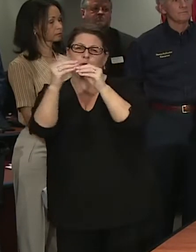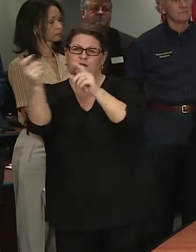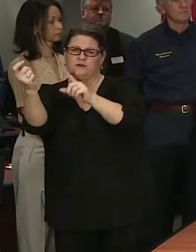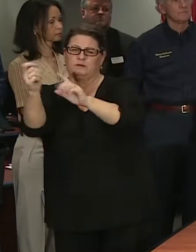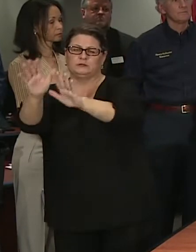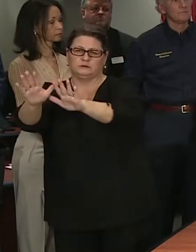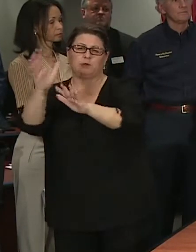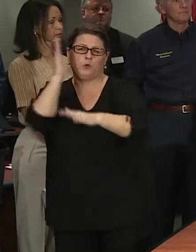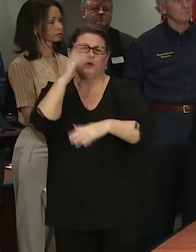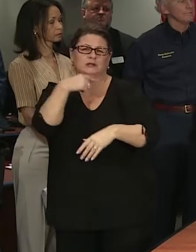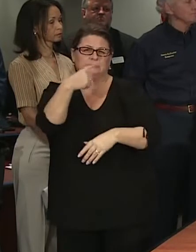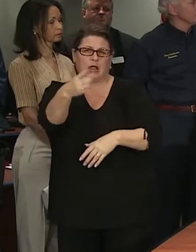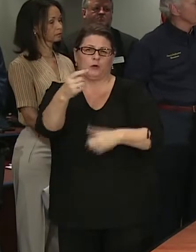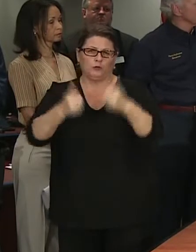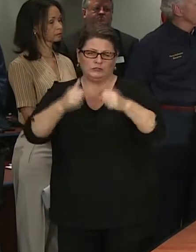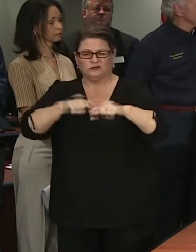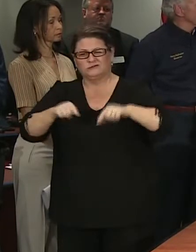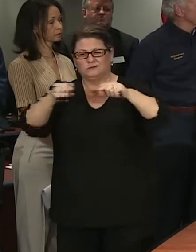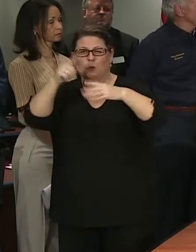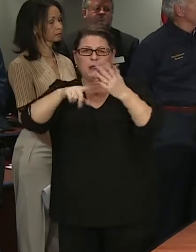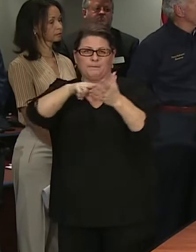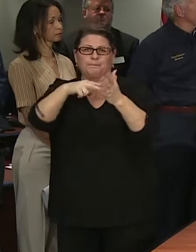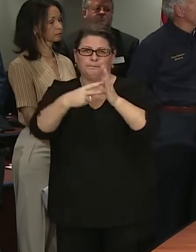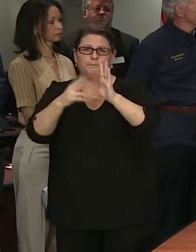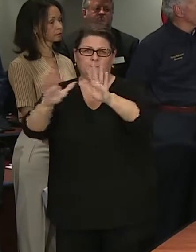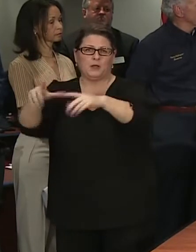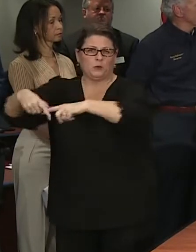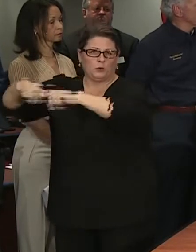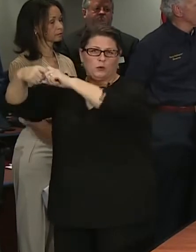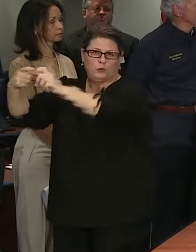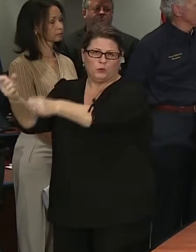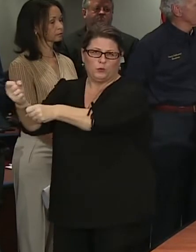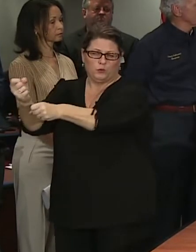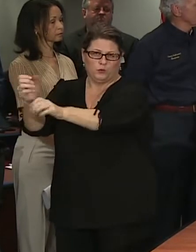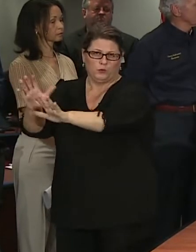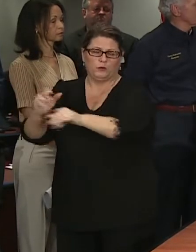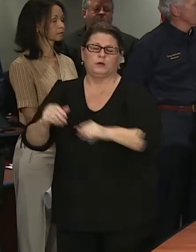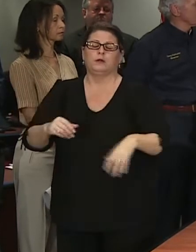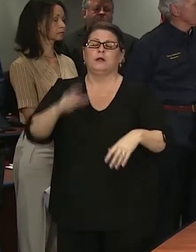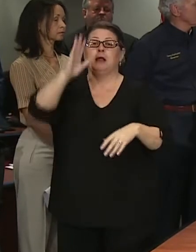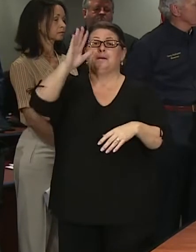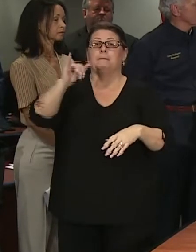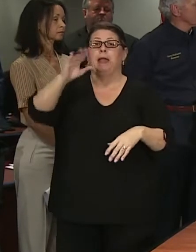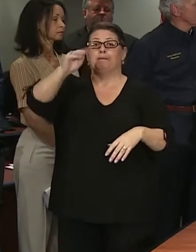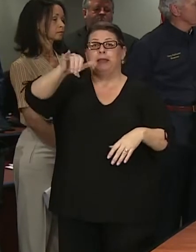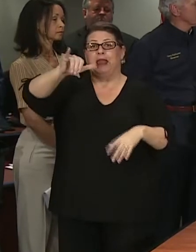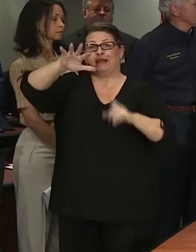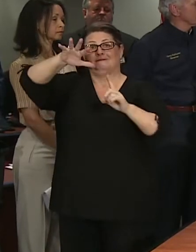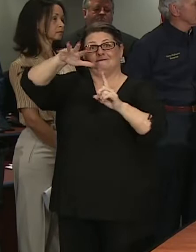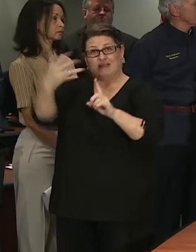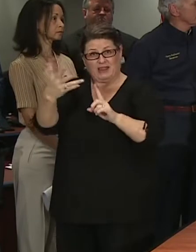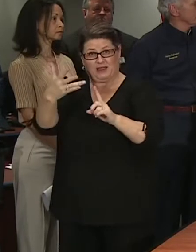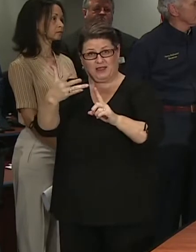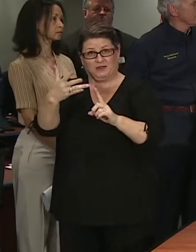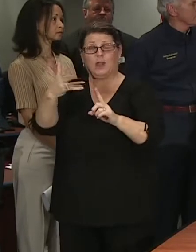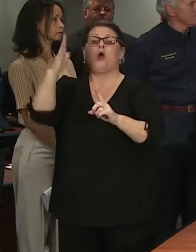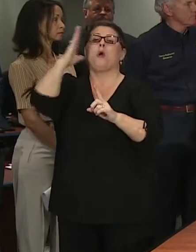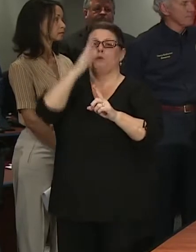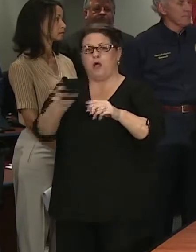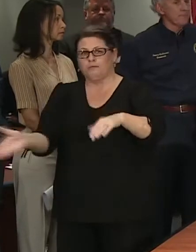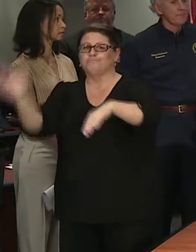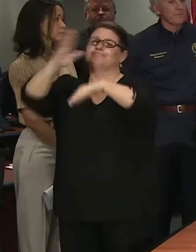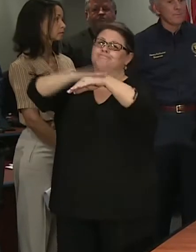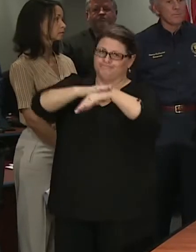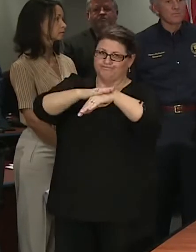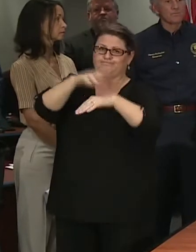what a Tier 1 and a Tier 2 facility will be comprised of. By May 5th, we will add another 1,500